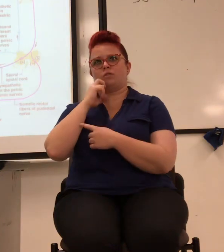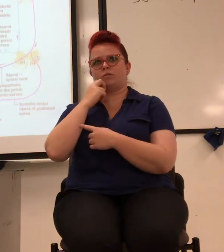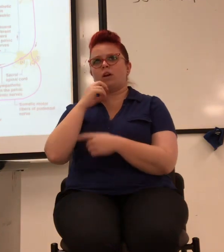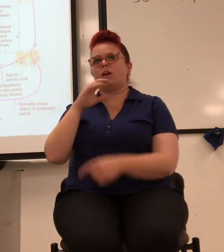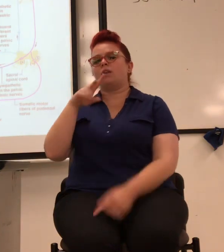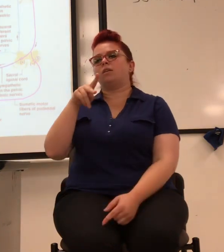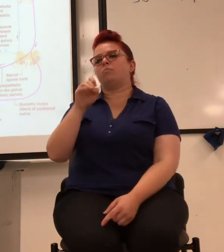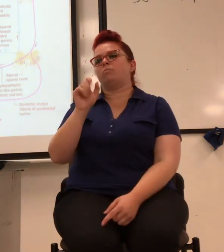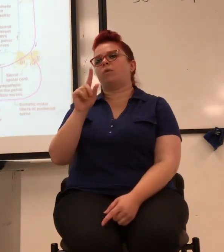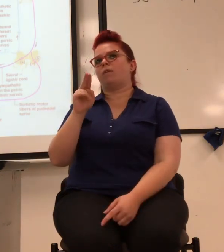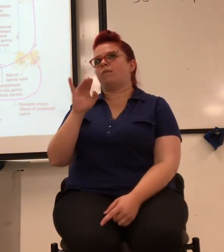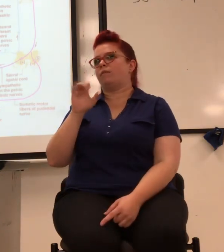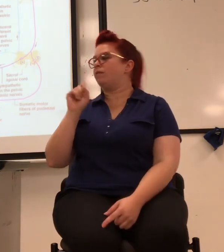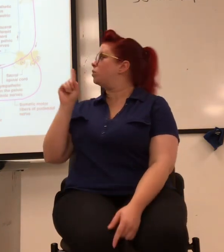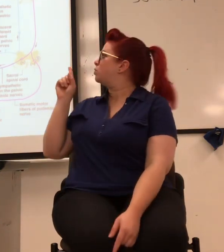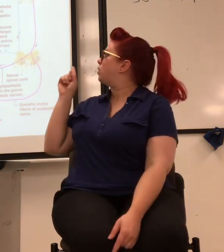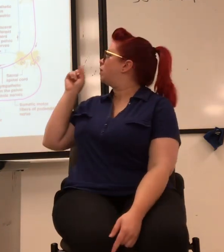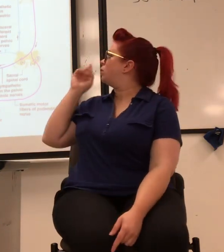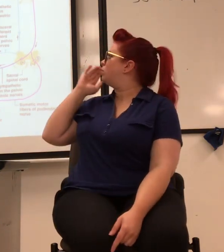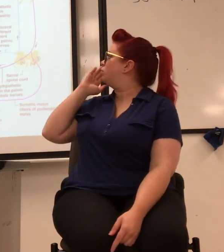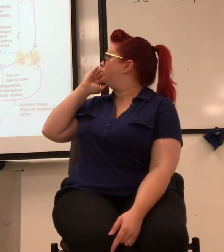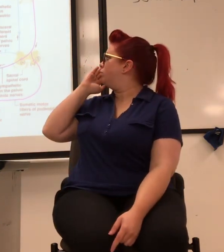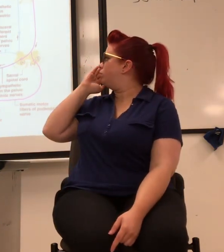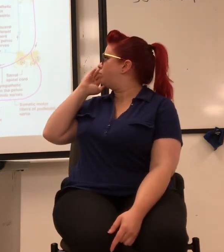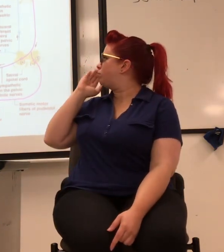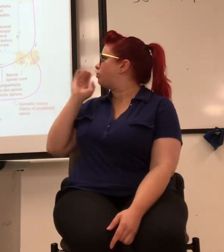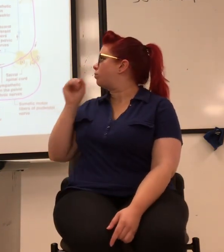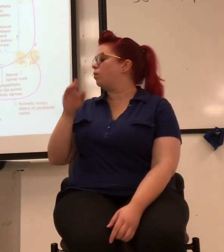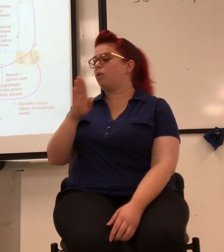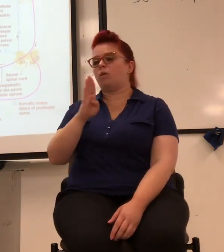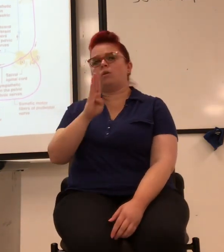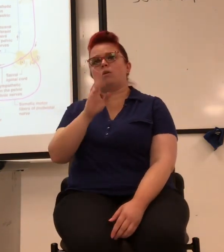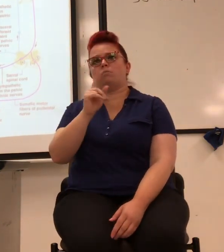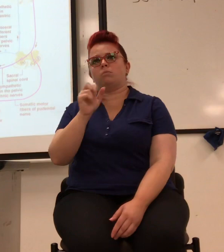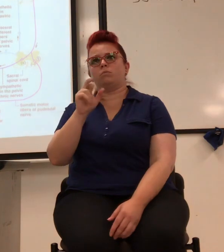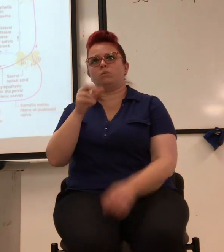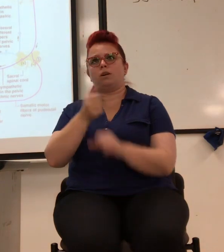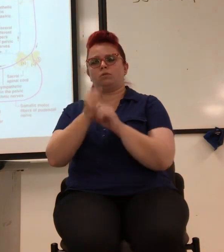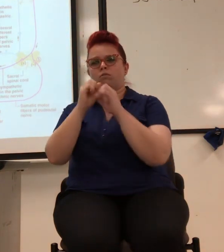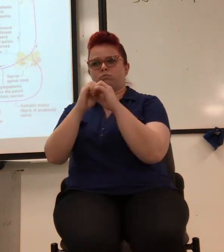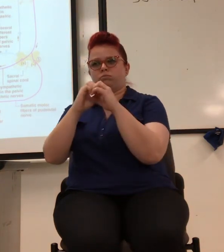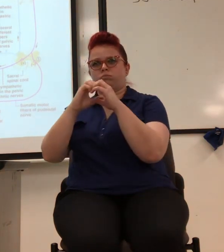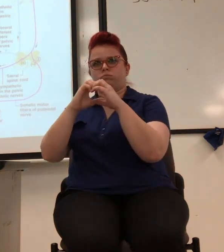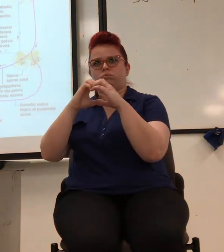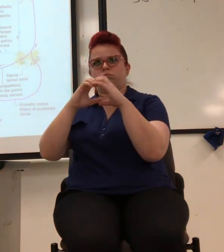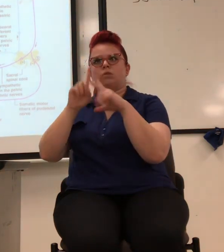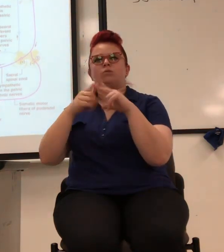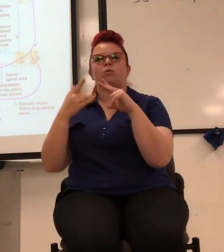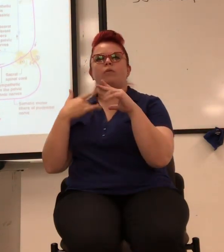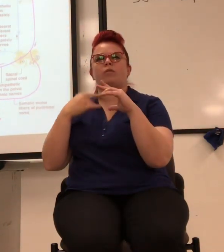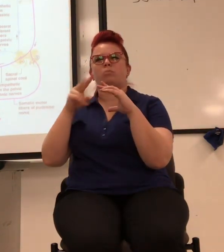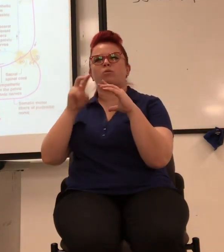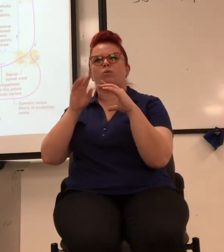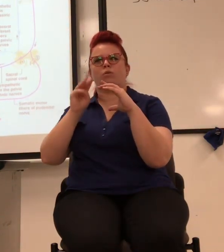Hold it in. Storage reflexes. One, I would study somatic loop.